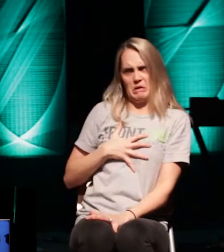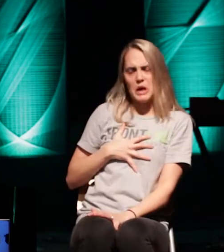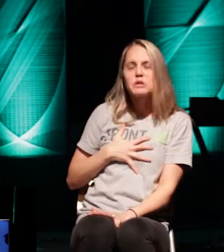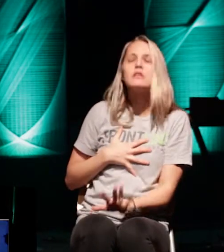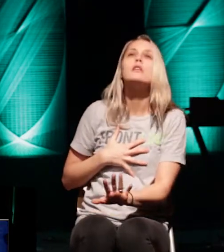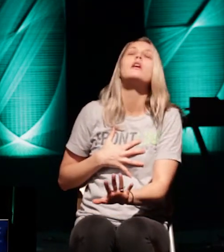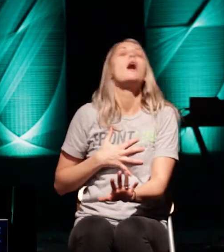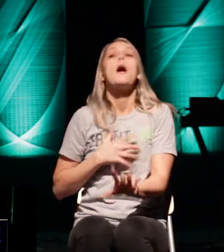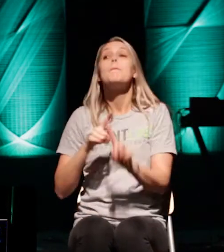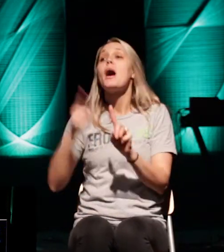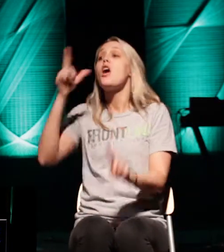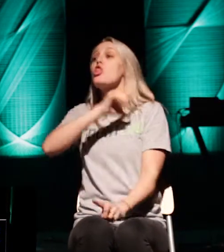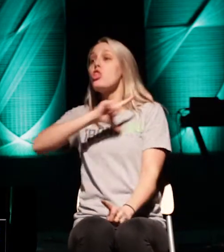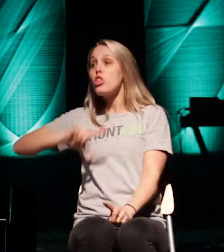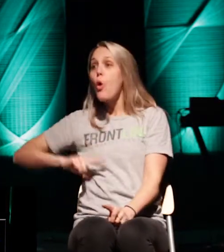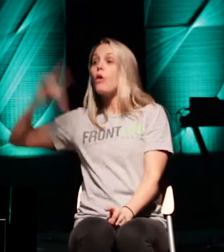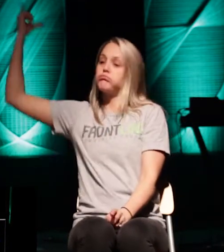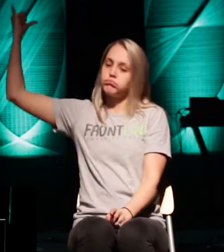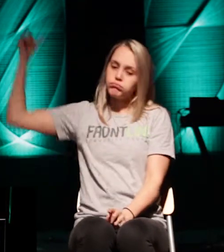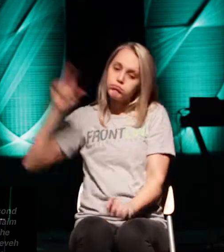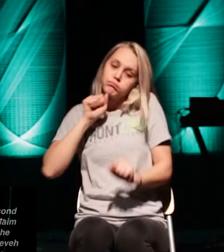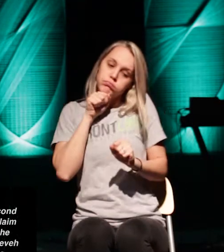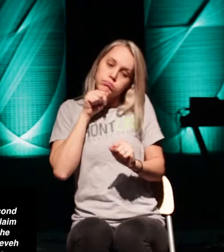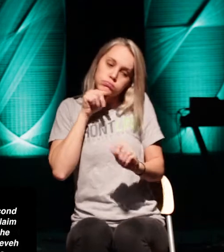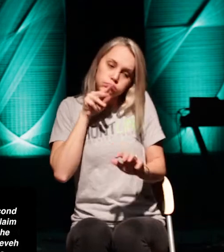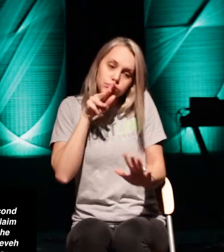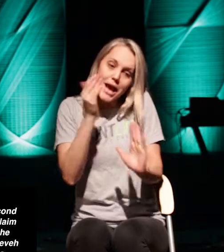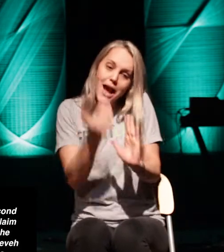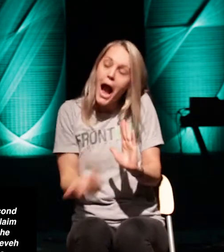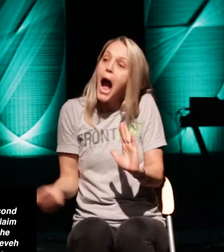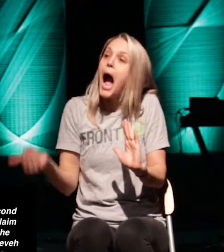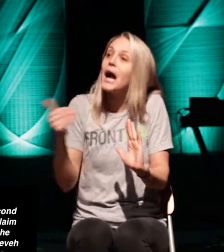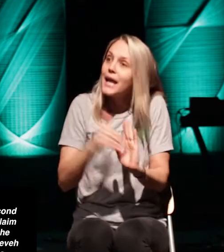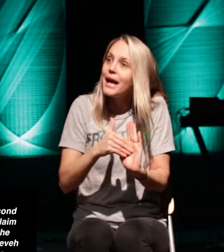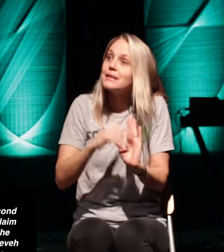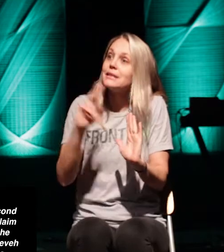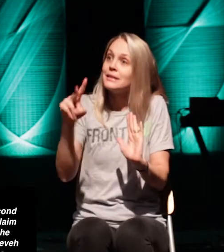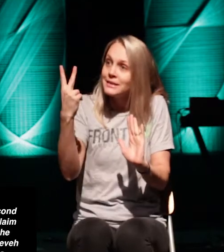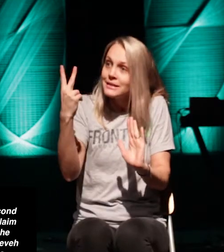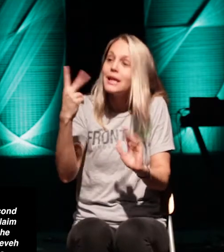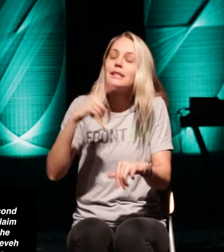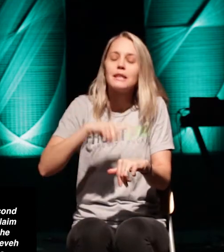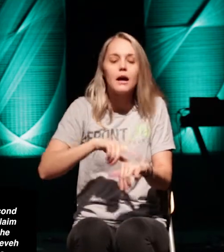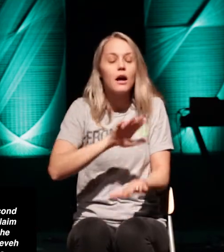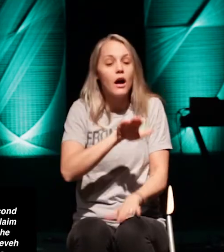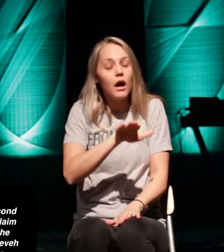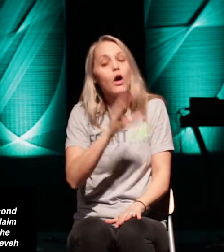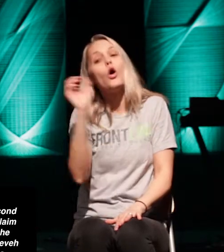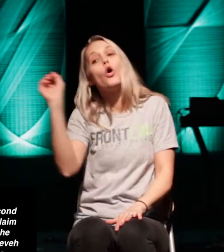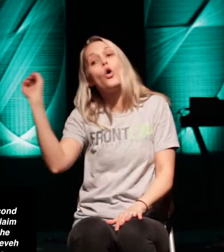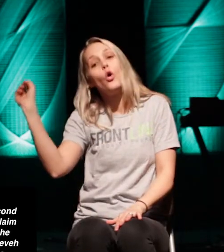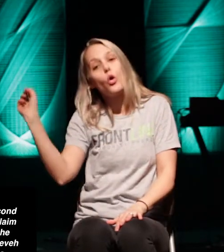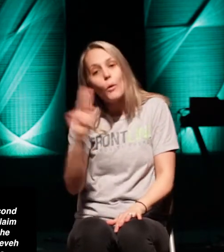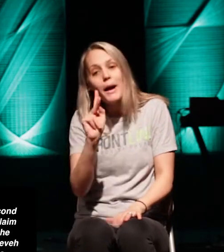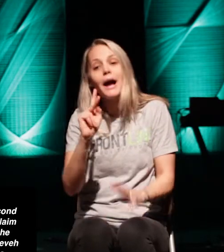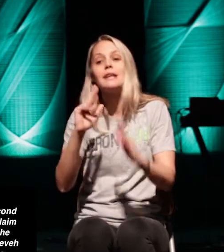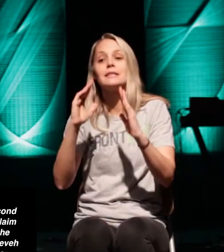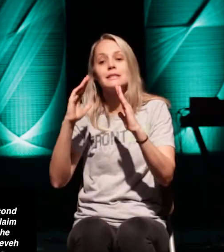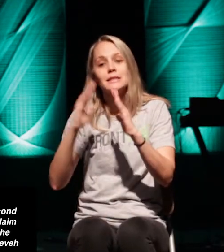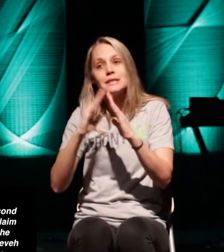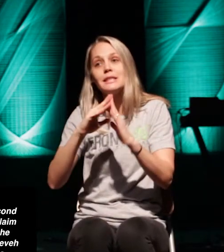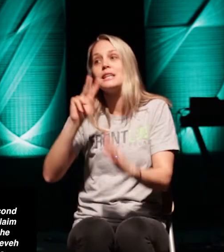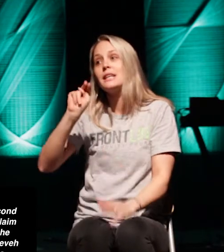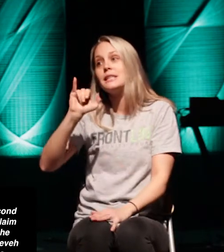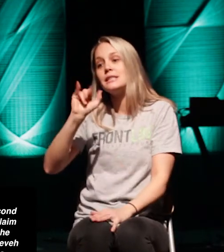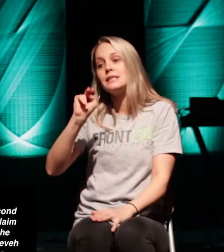to him and speaks to him yet again. The word of the Lord came to Jonah a second time. Go to the great city of Nineveh and proclaim to it the message